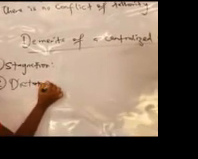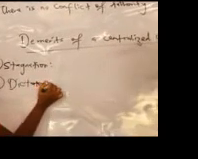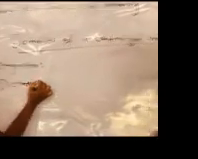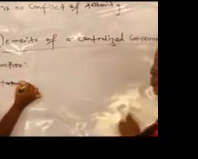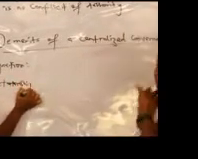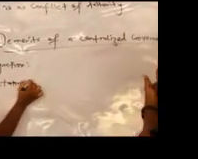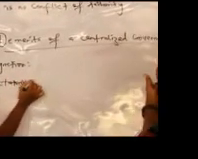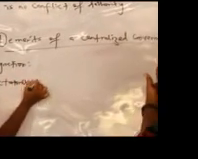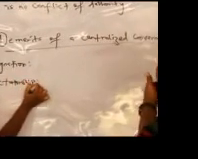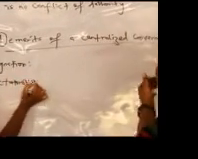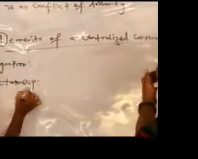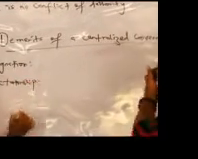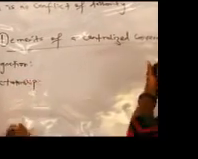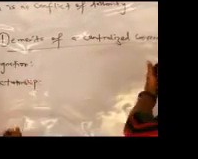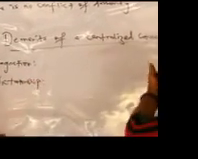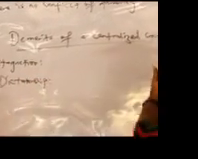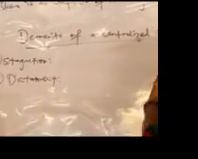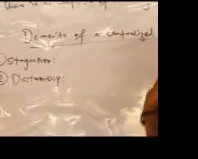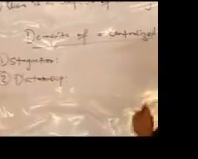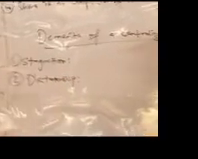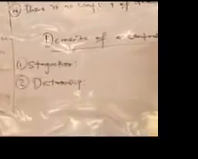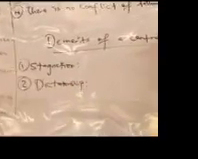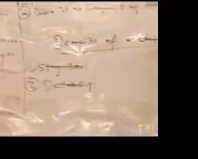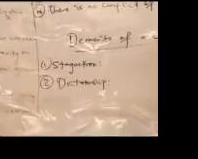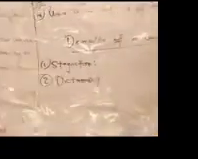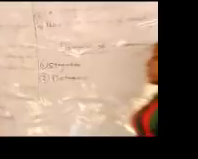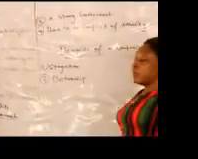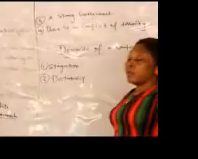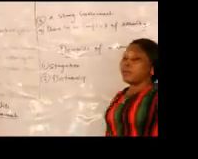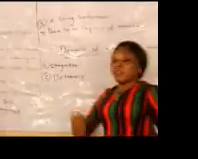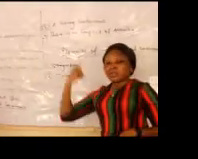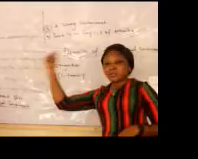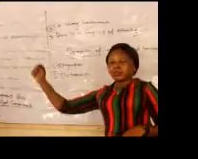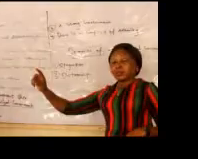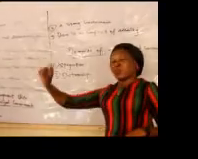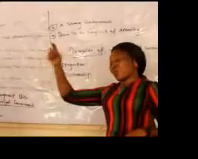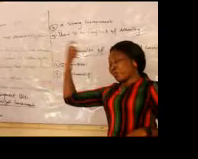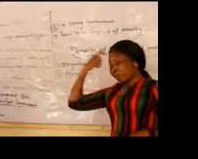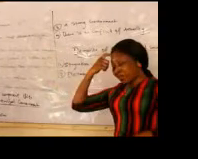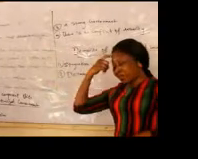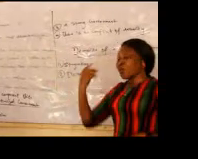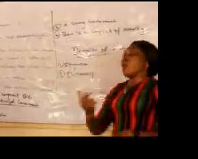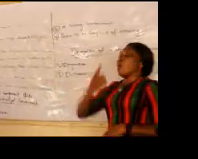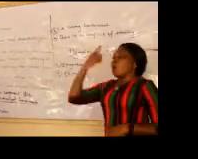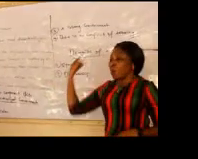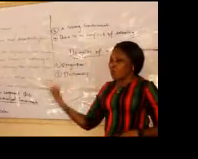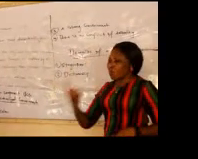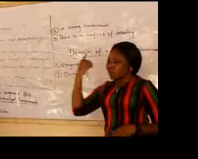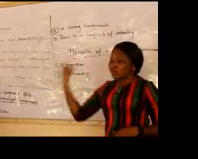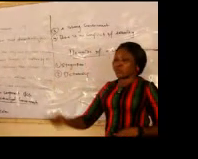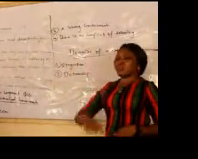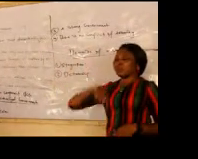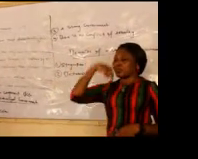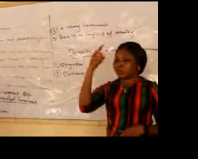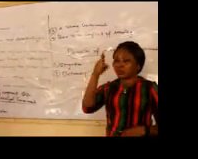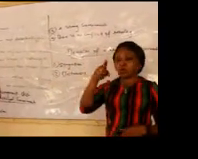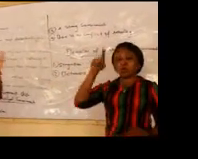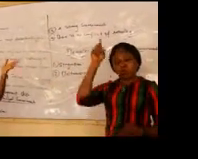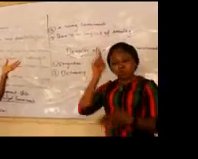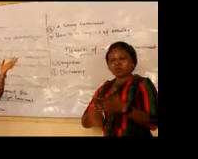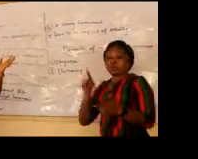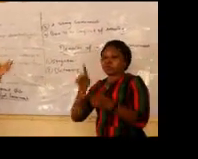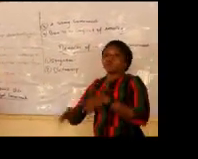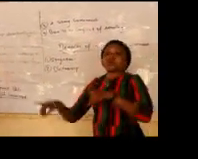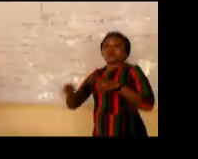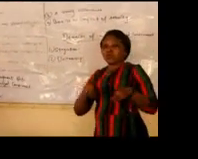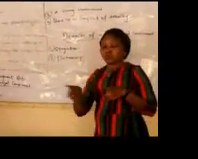Now we said that a dictator is somebody that dictates. He tells you what to do and you must adhere to it. Now when power is only centered on the